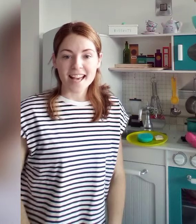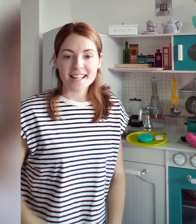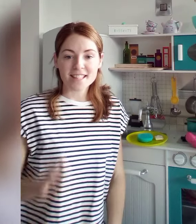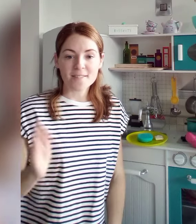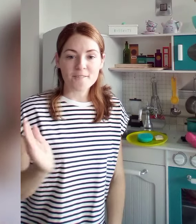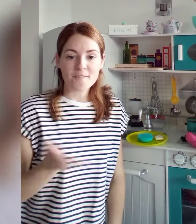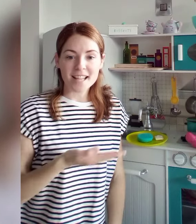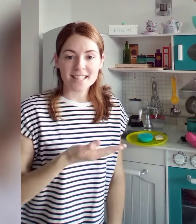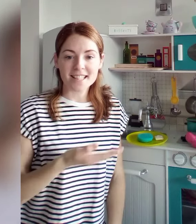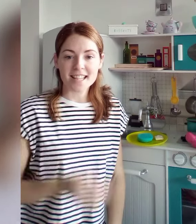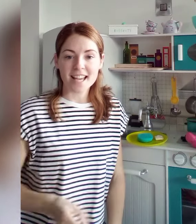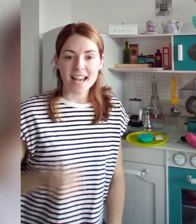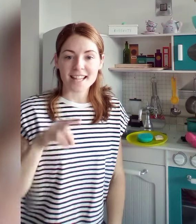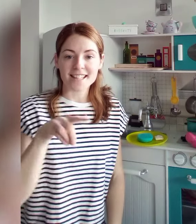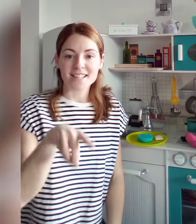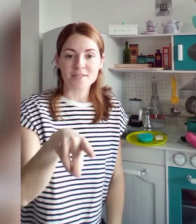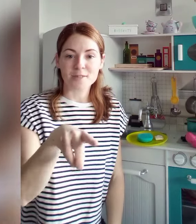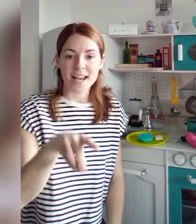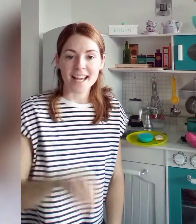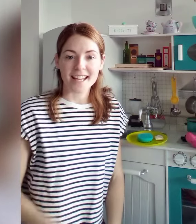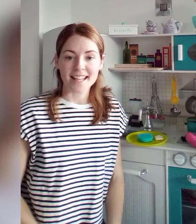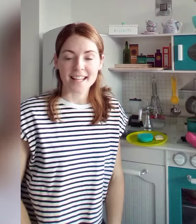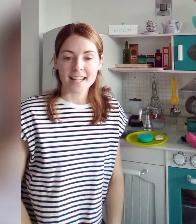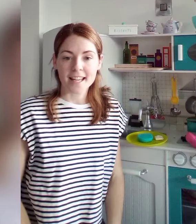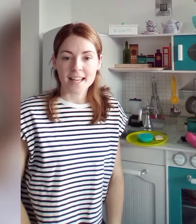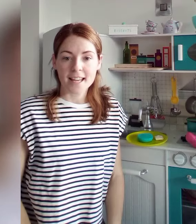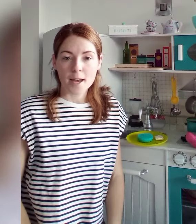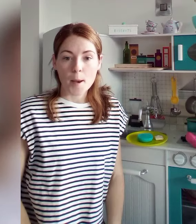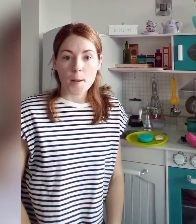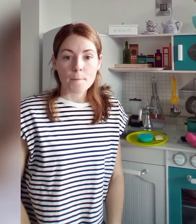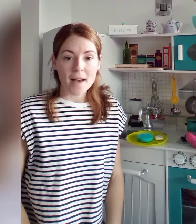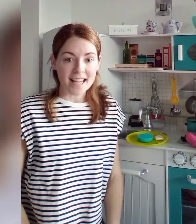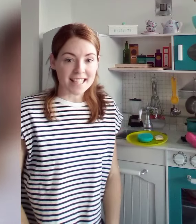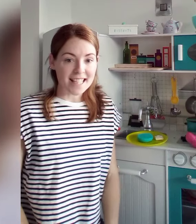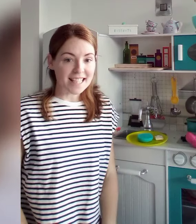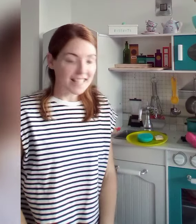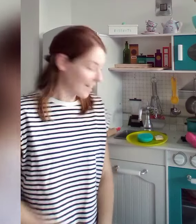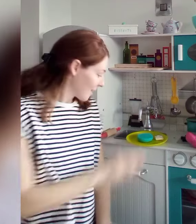as fast as you can. Pat it.